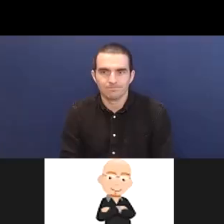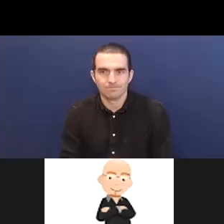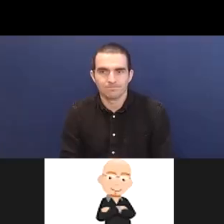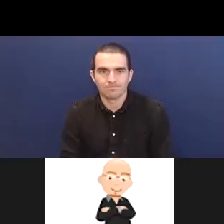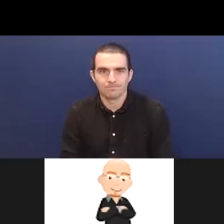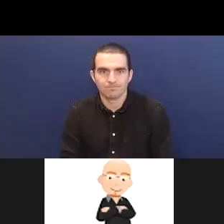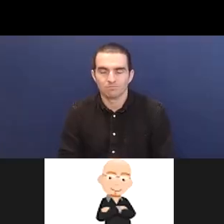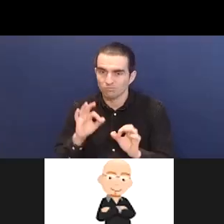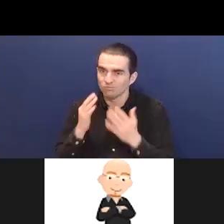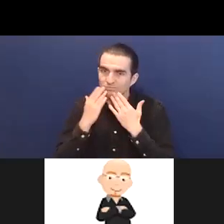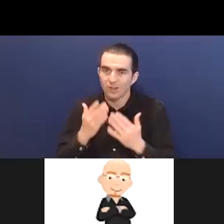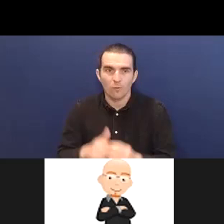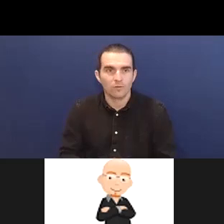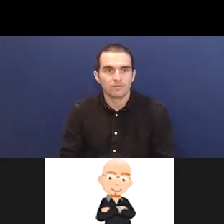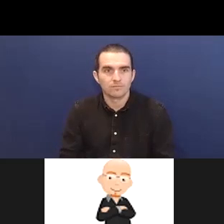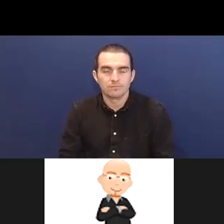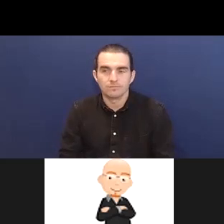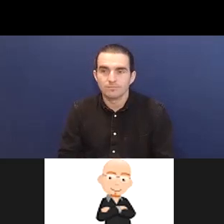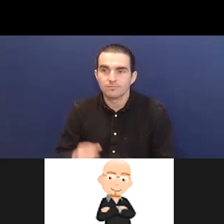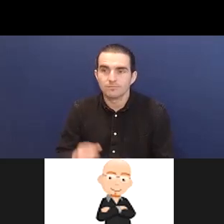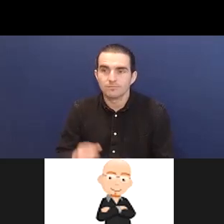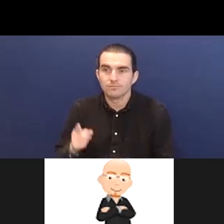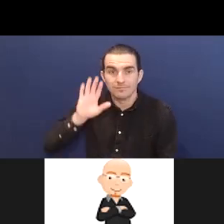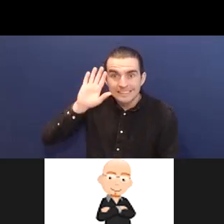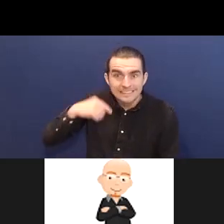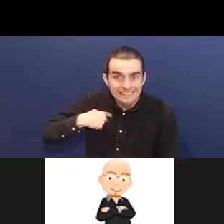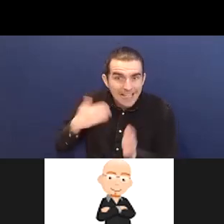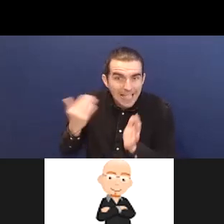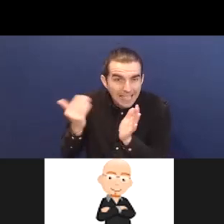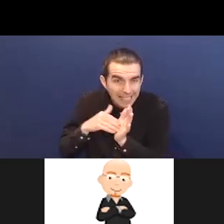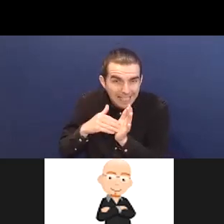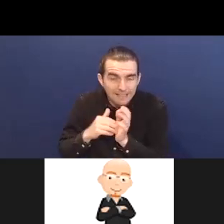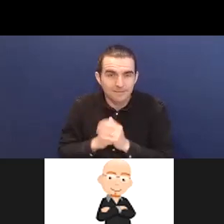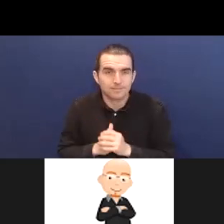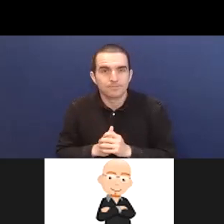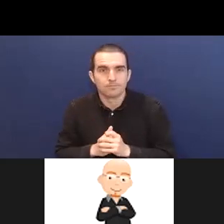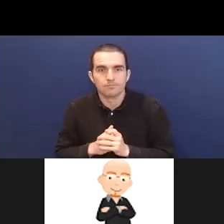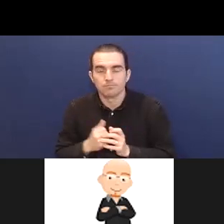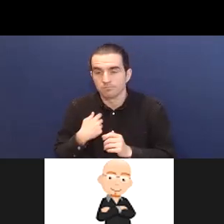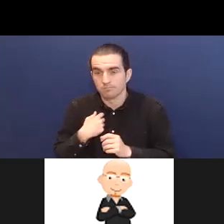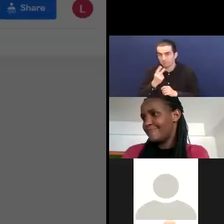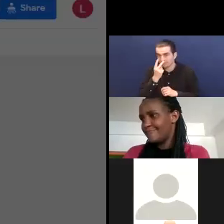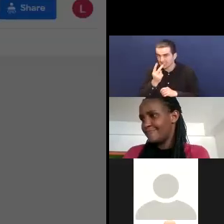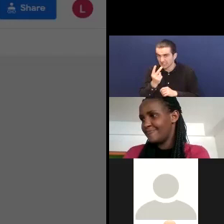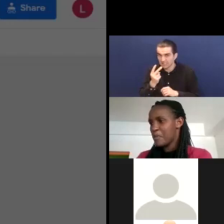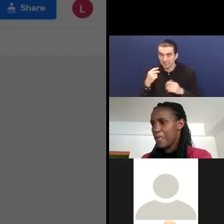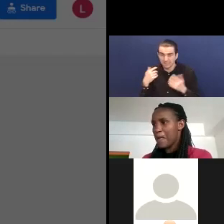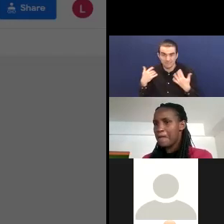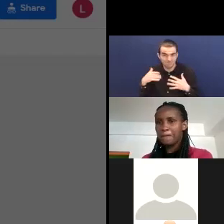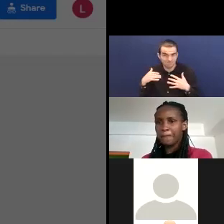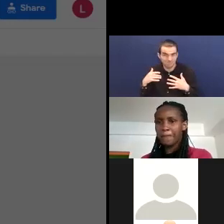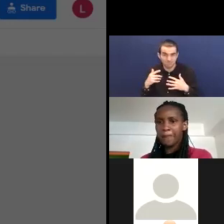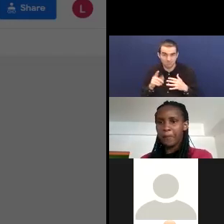This is me again. It's because I see many risks or foresee many. I think, like you said, they're